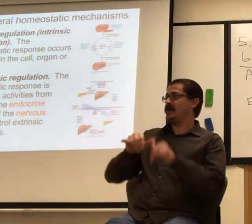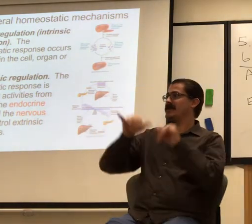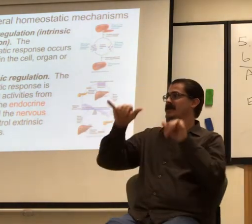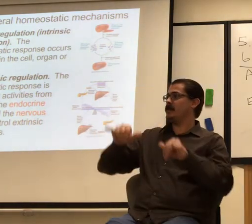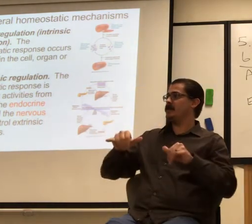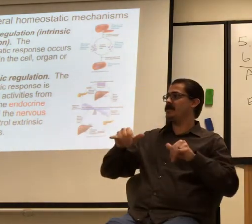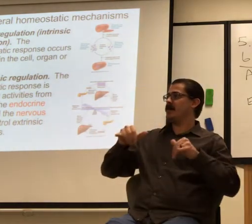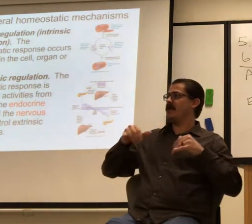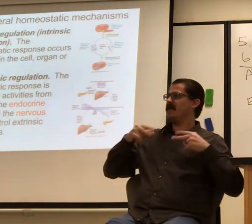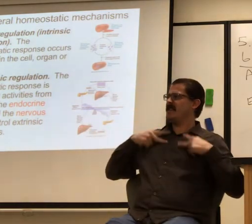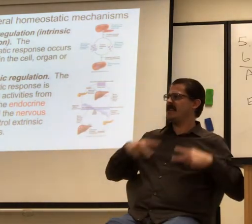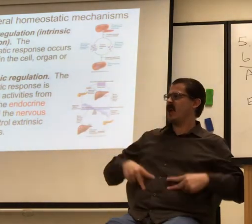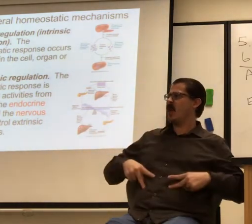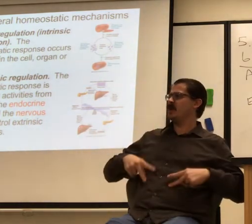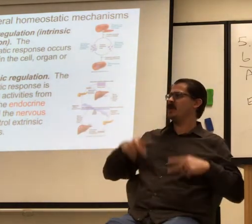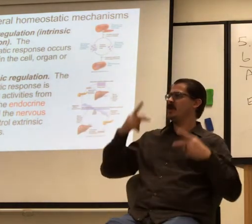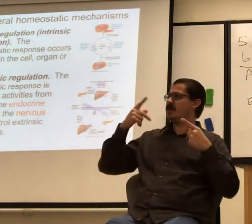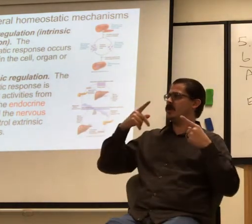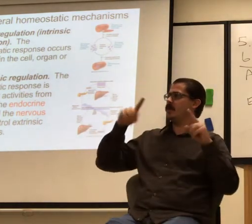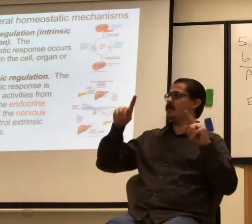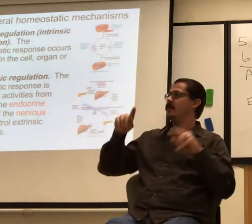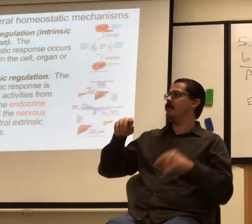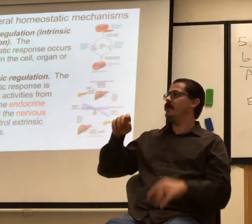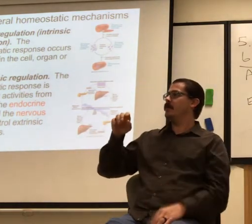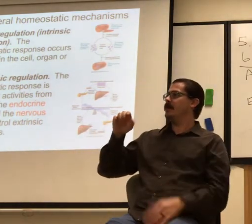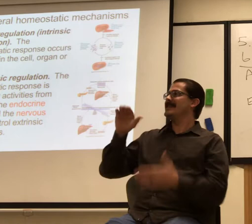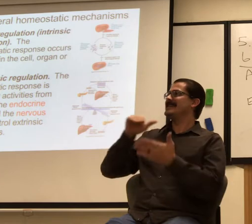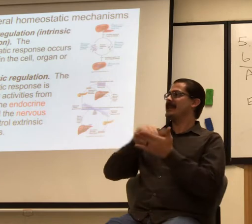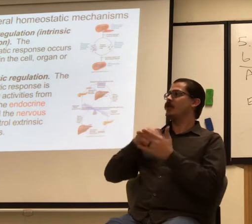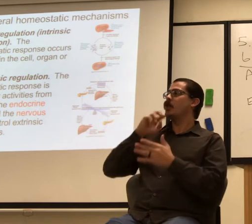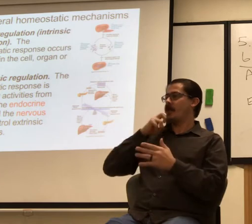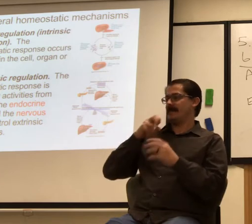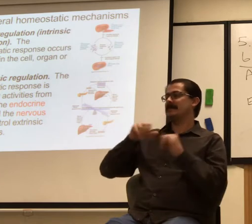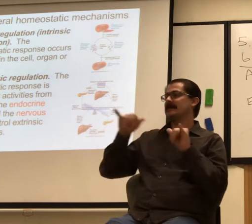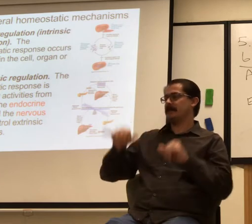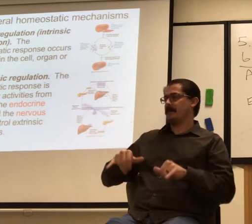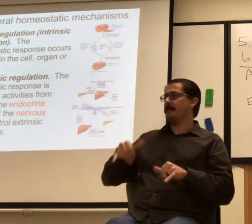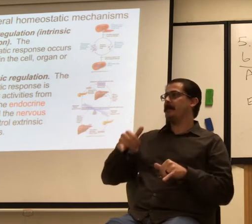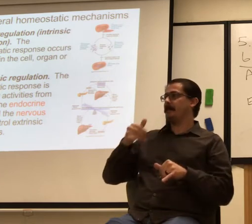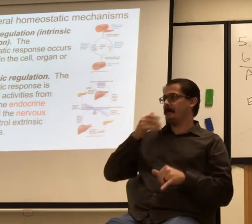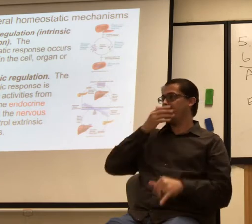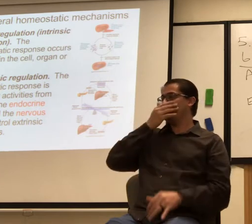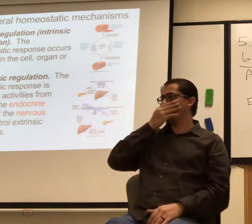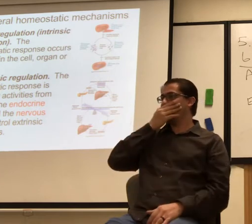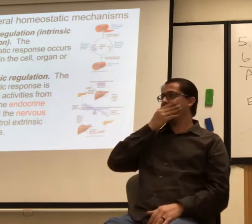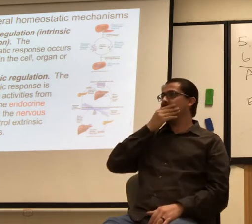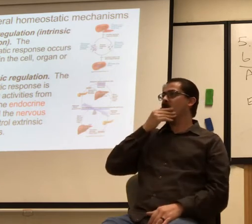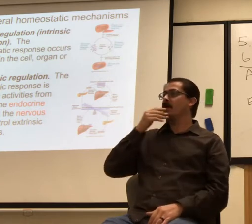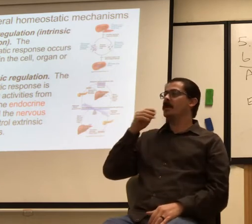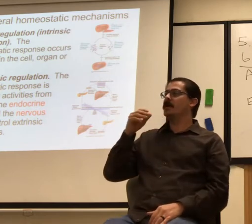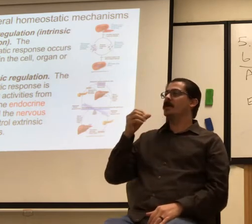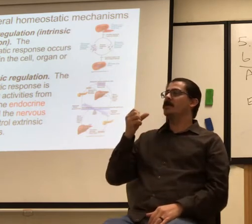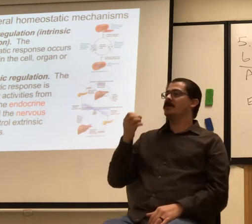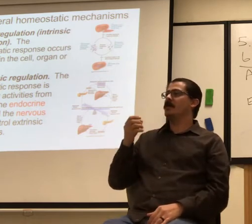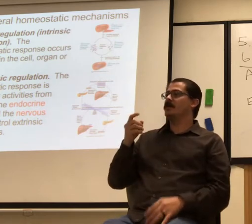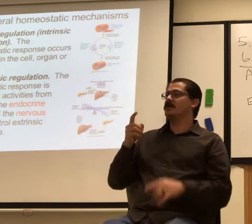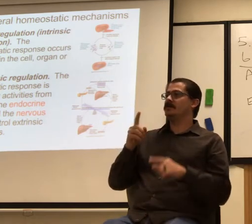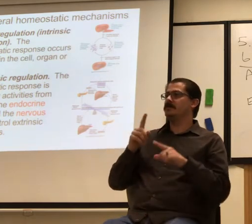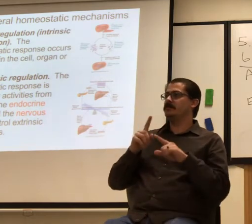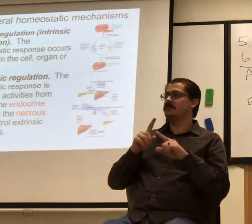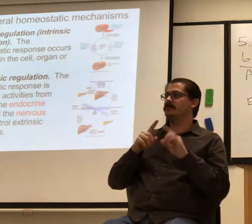physiology that accomplish basically all homeostatic mechanisms. Okay, so let me just